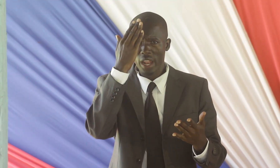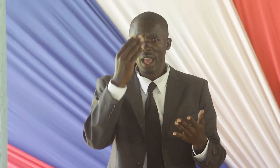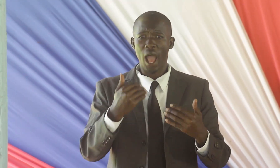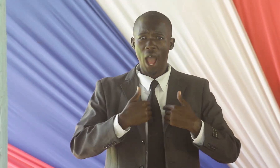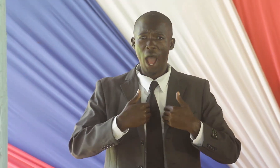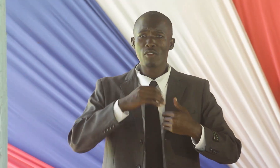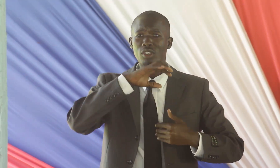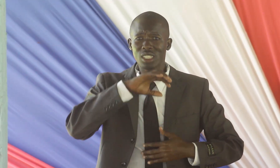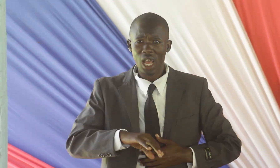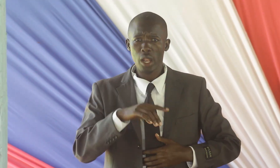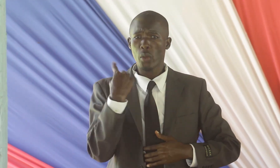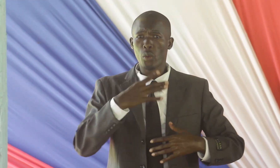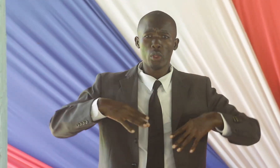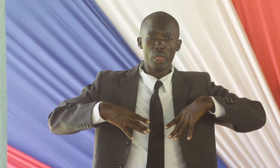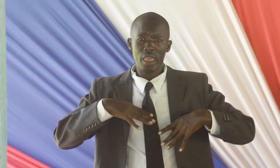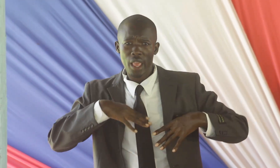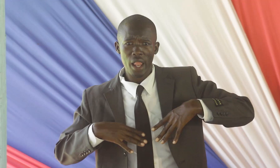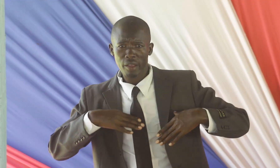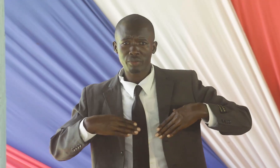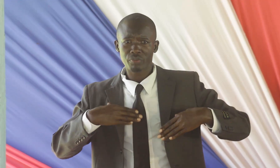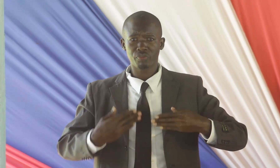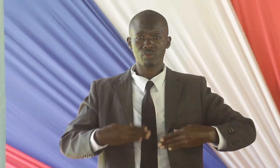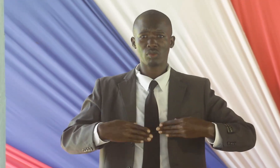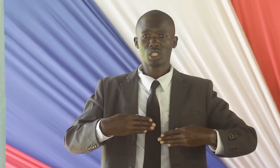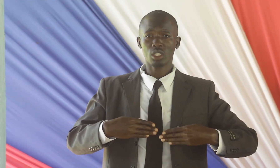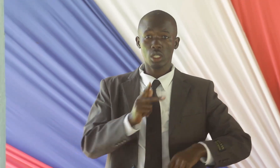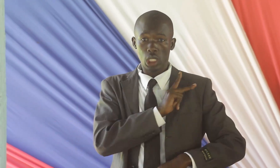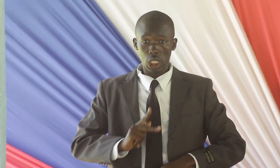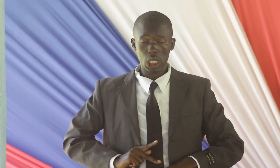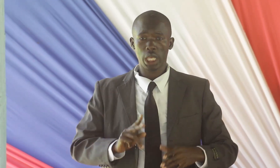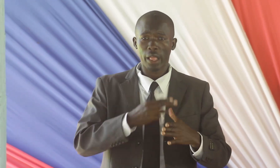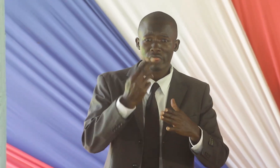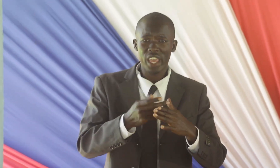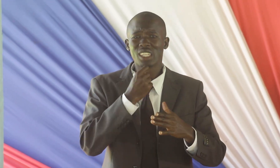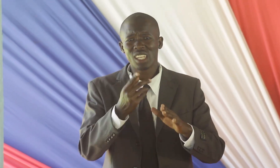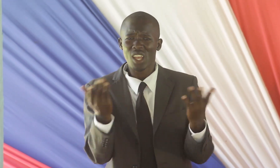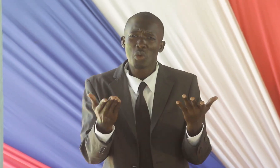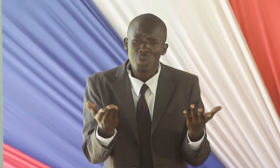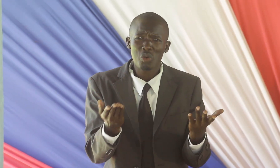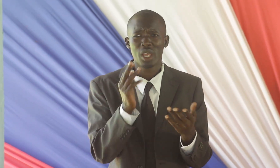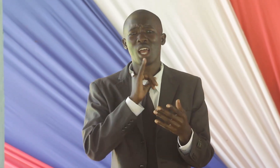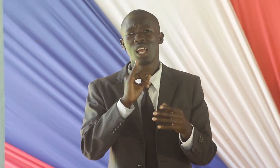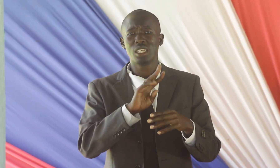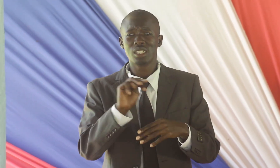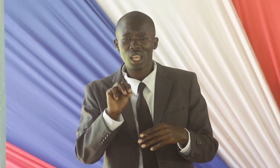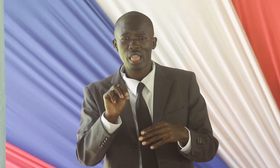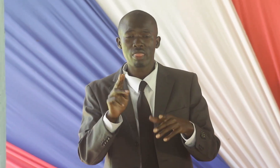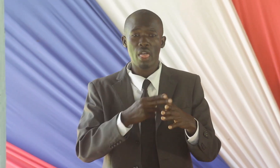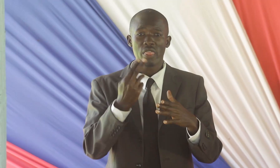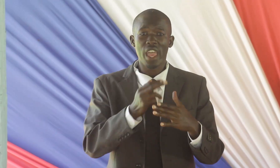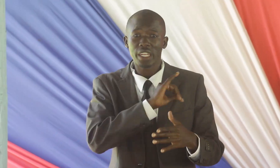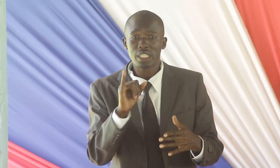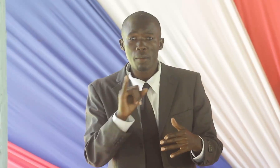is lame on his feet." And the king said unto him, "Where is he?" And Ziba said unto the